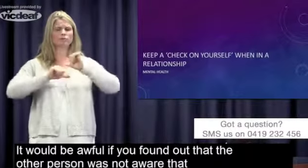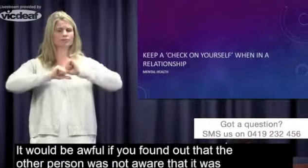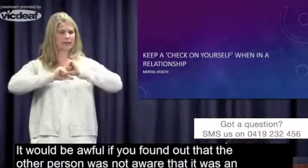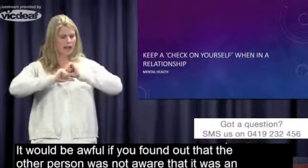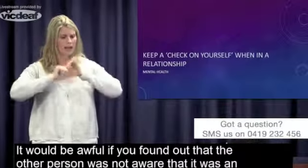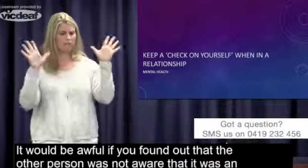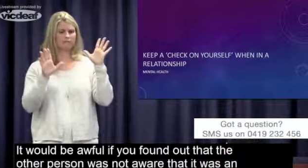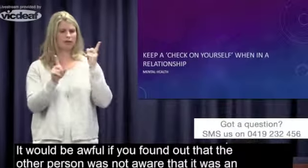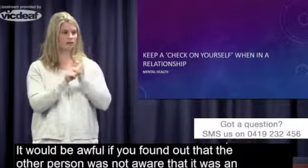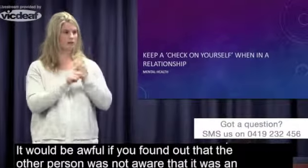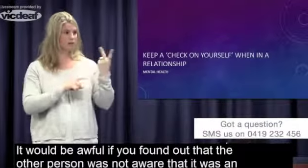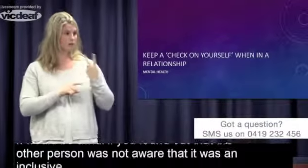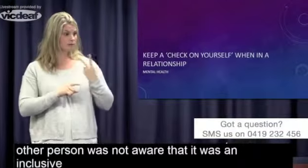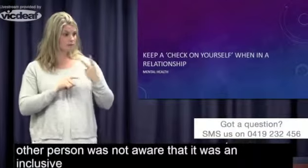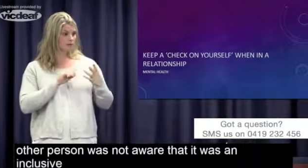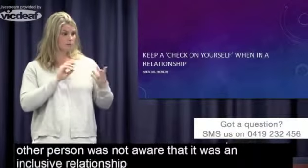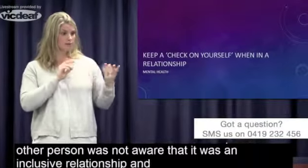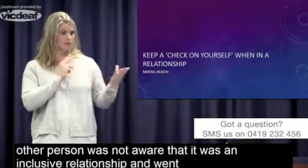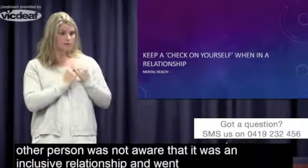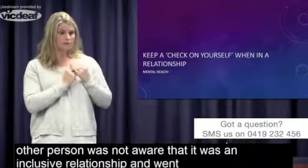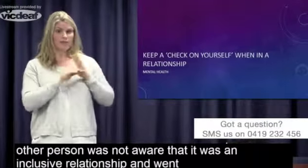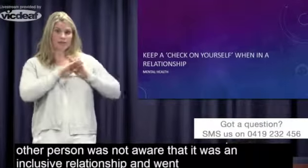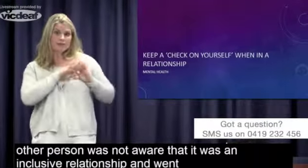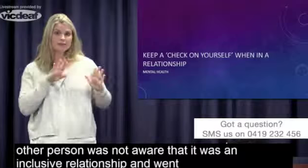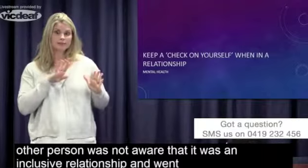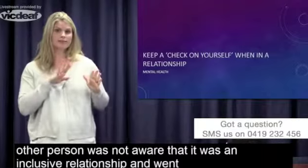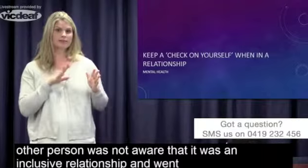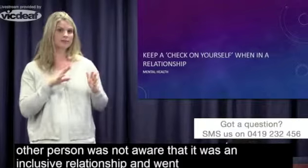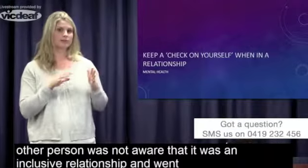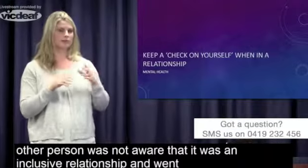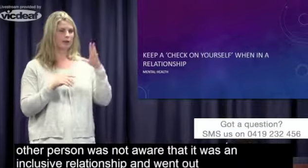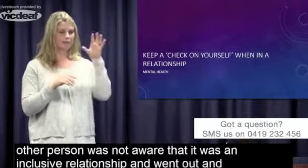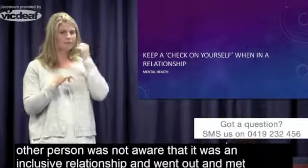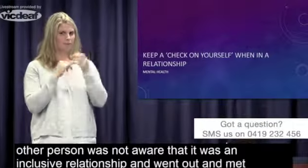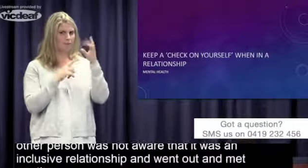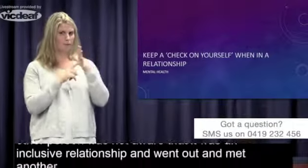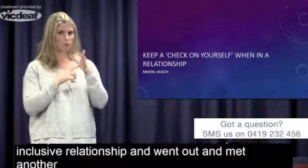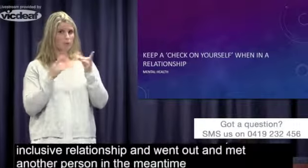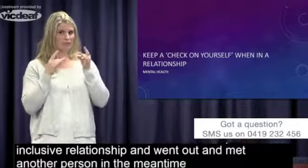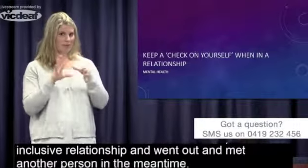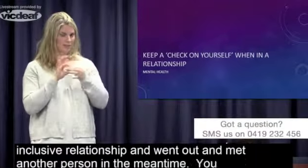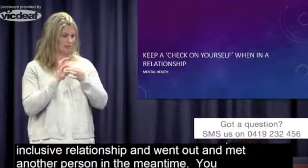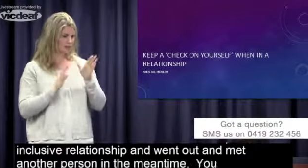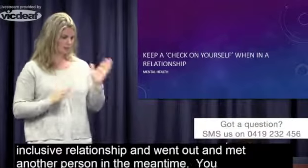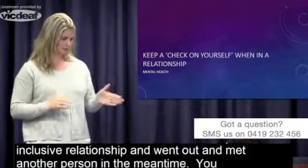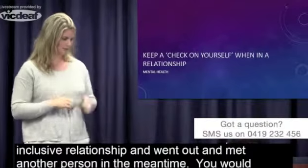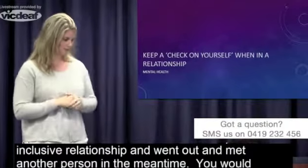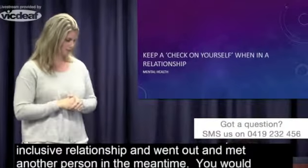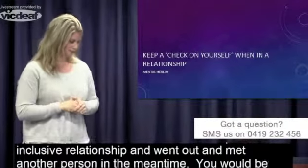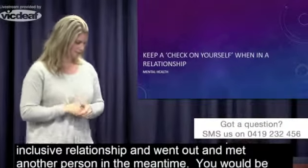met another person in the meantime. You'd be quite offended and quite hurt, and that would be quite difficult, and you would have to